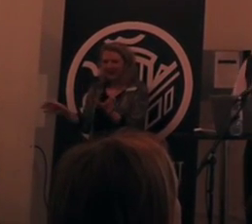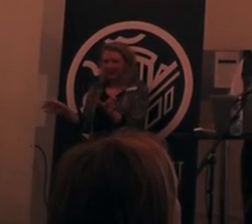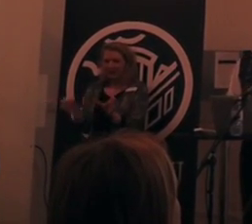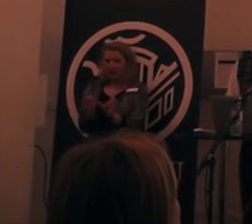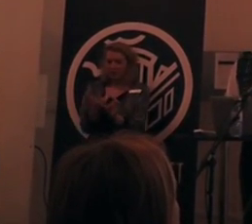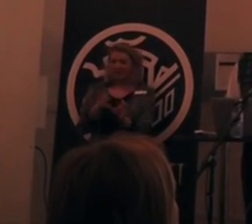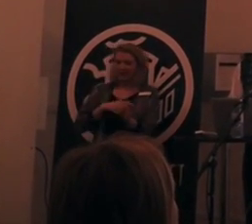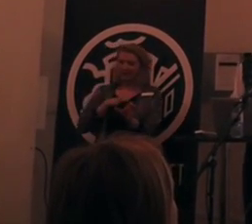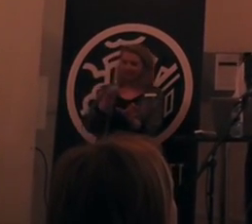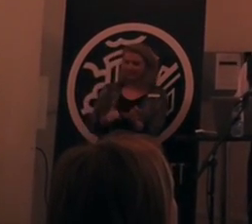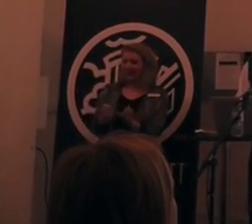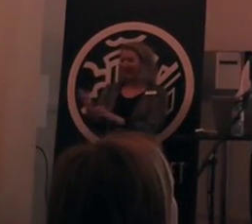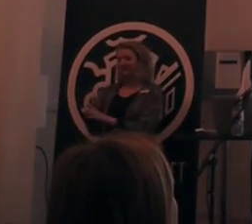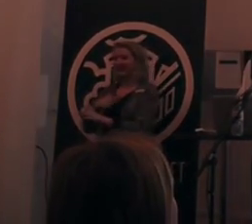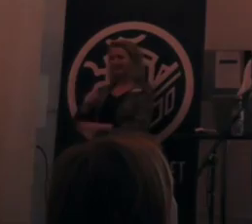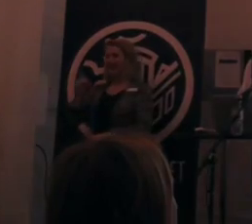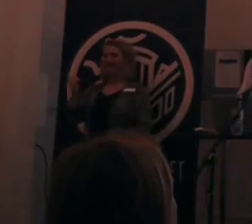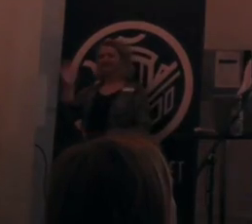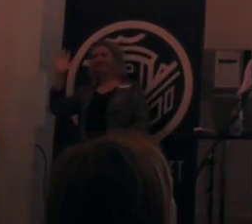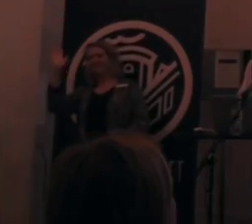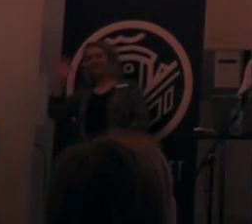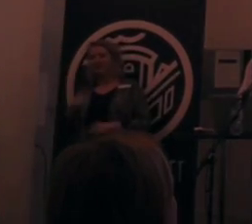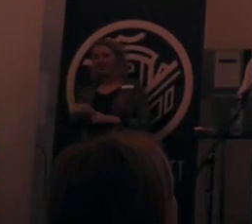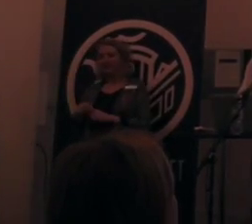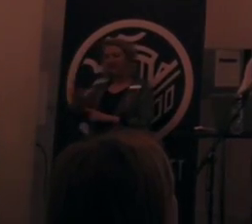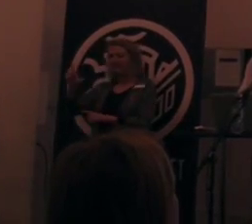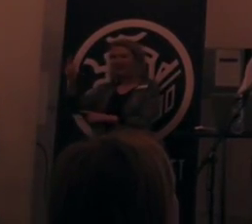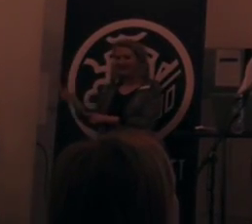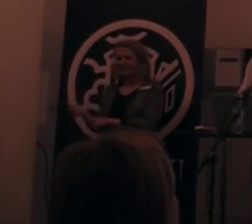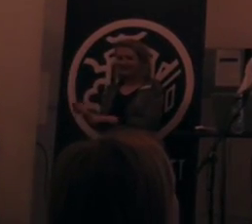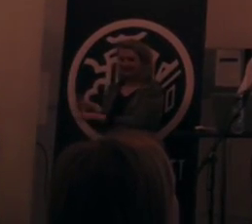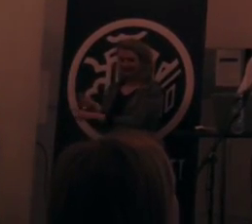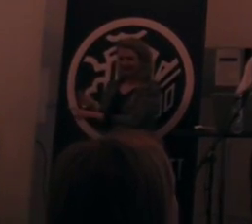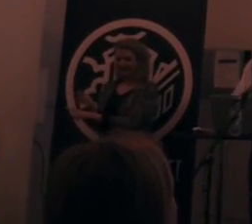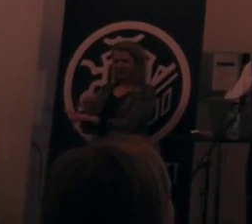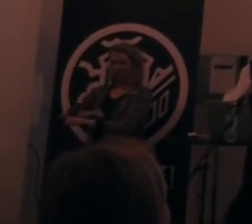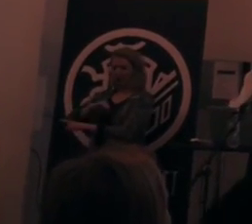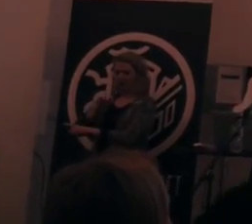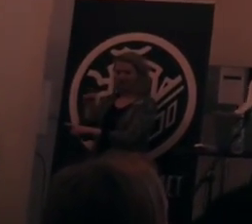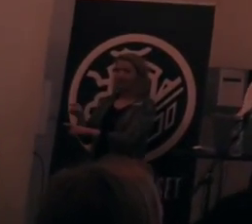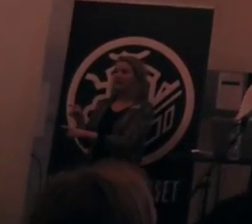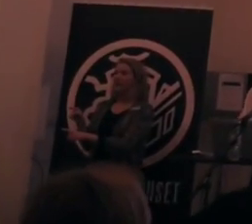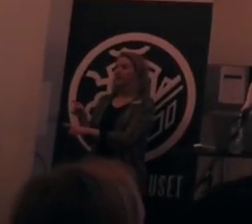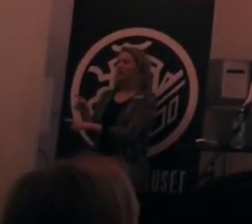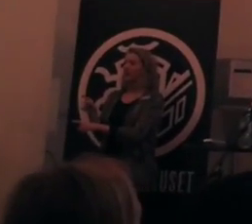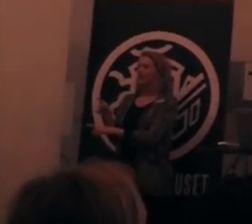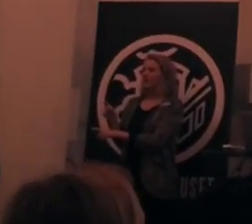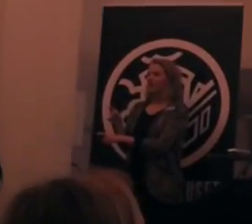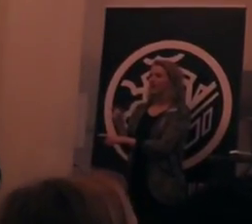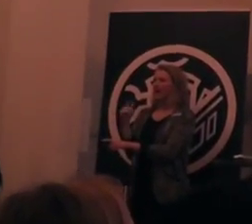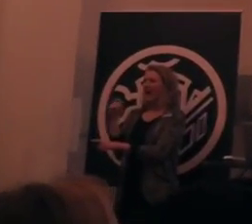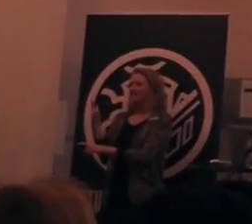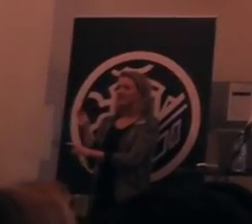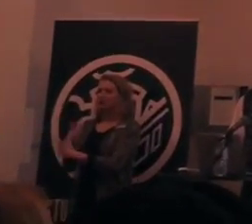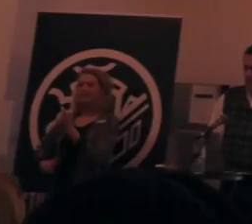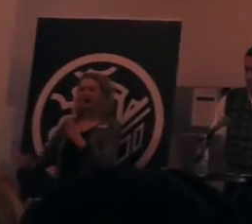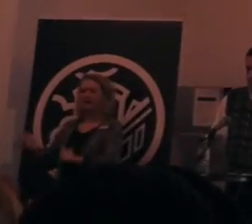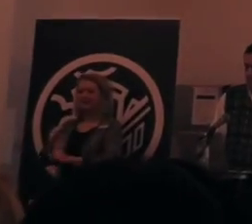you. But for Baltic Pride, we did a